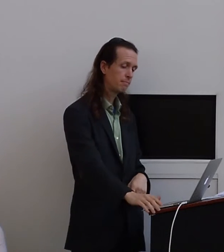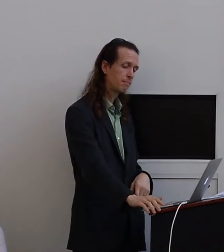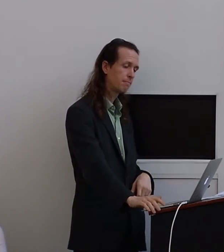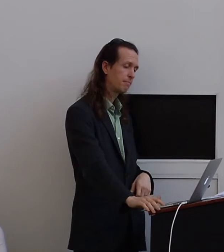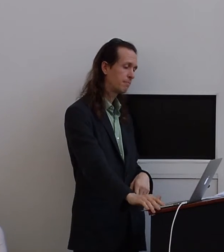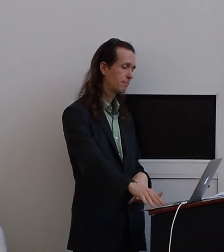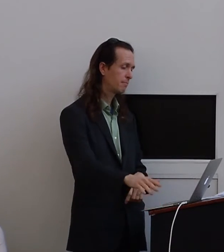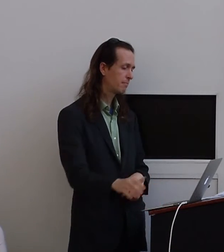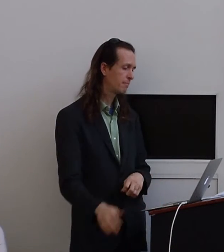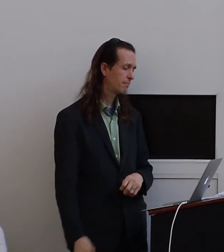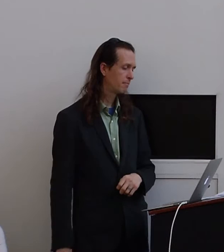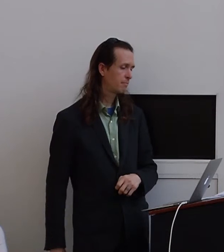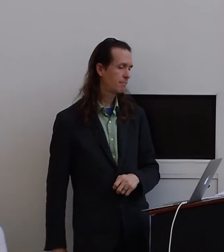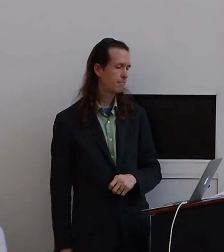is that they get the early exposure.